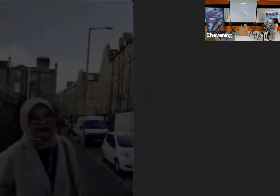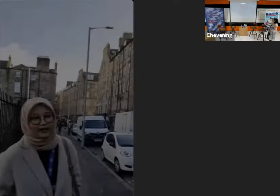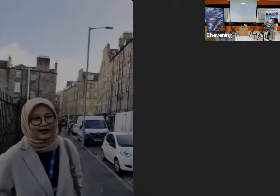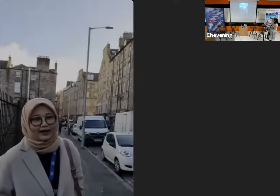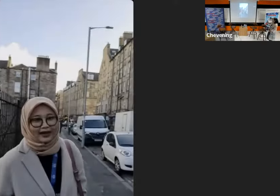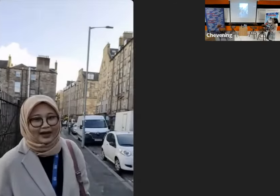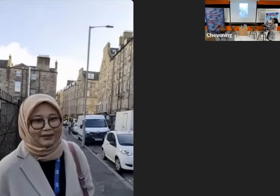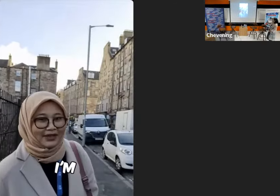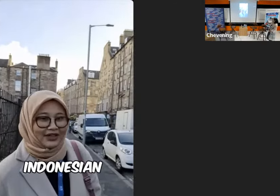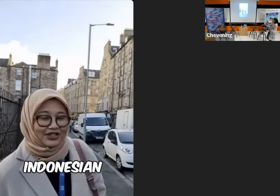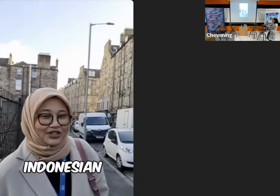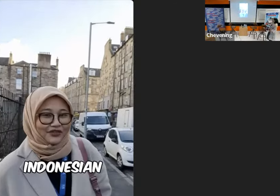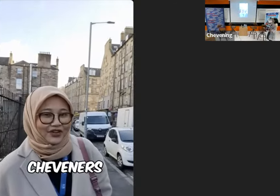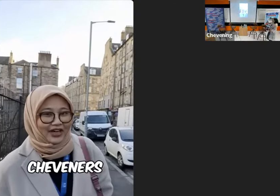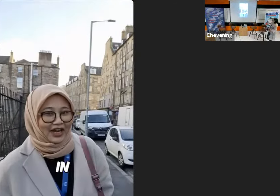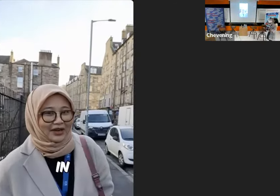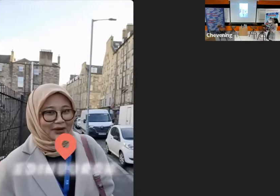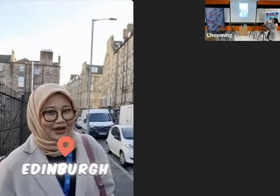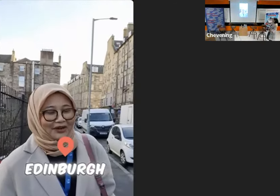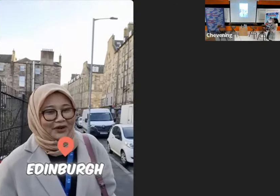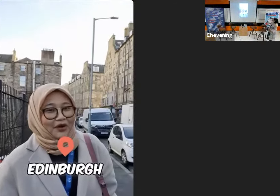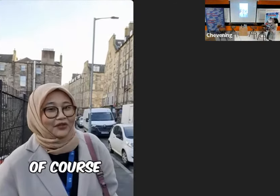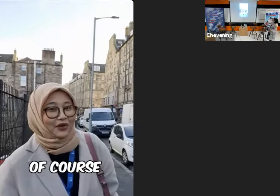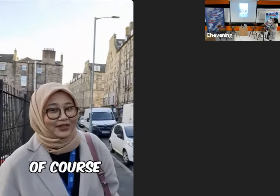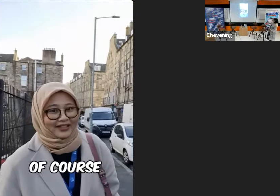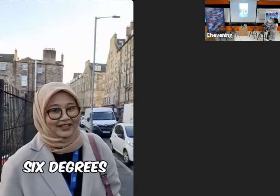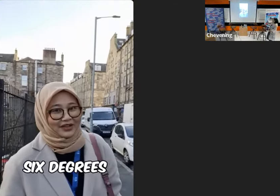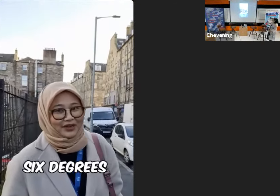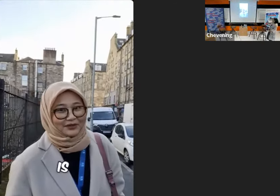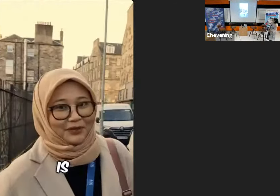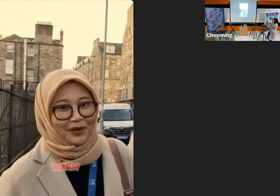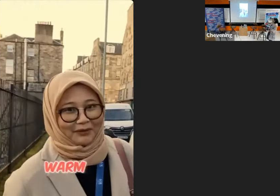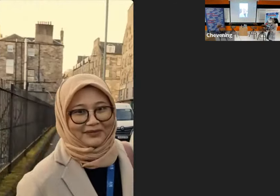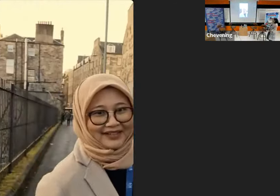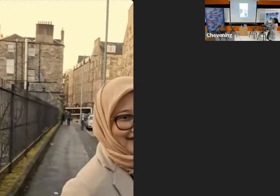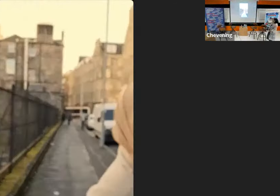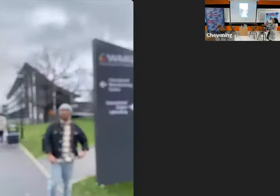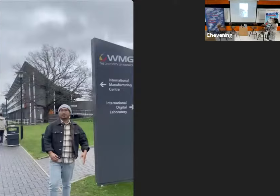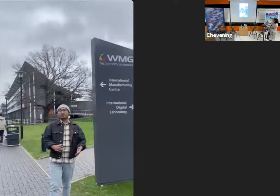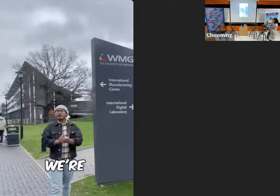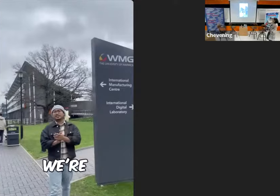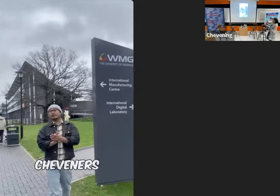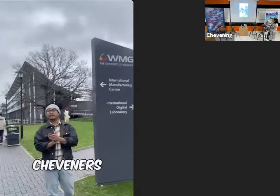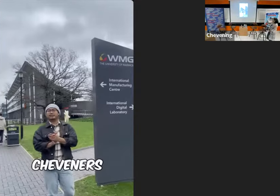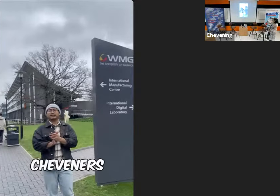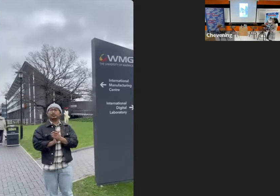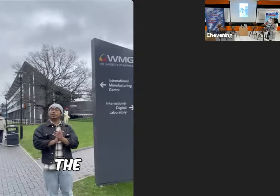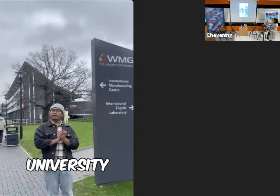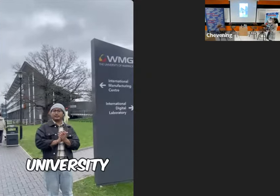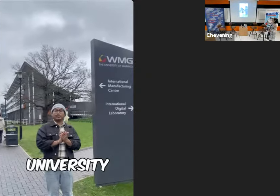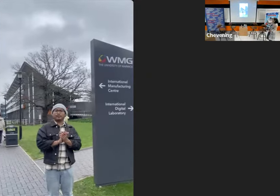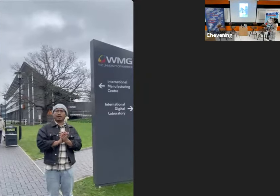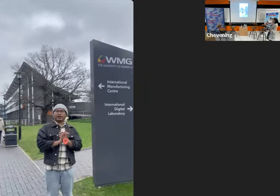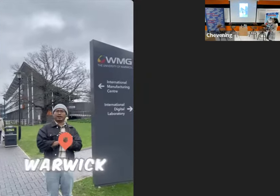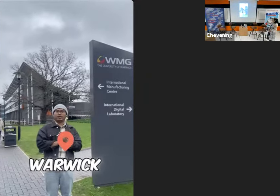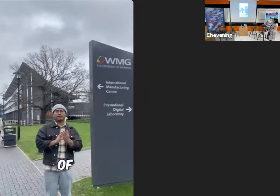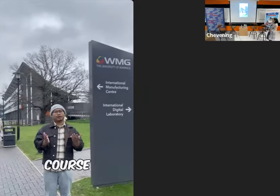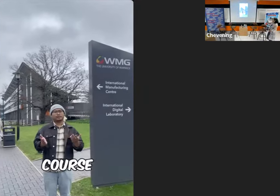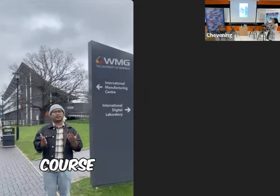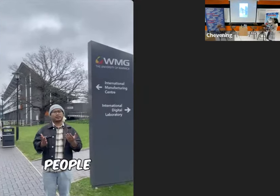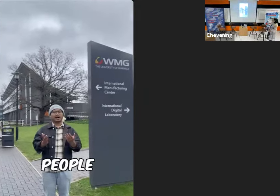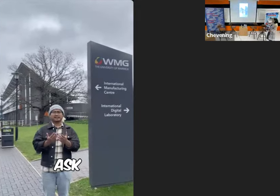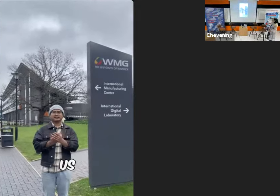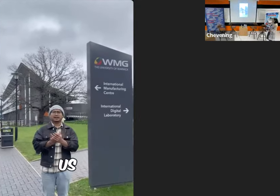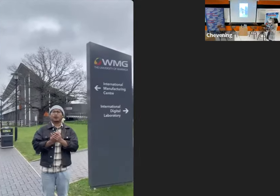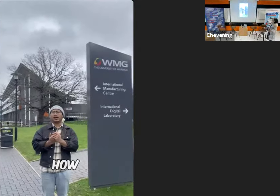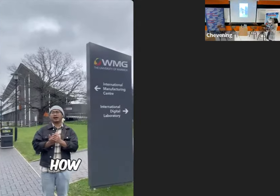one I'm Indonesian CH in bra of course 6 Degrees warm we shevers at the university of FL of